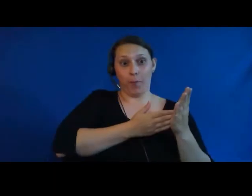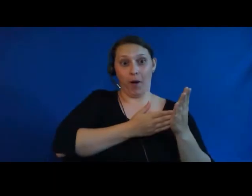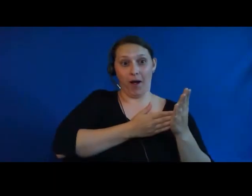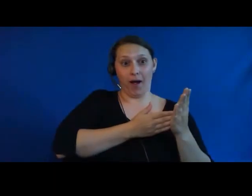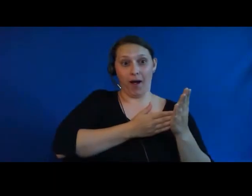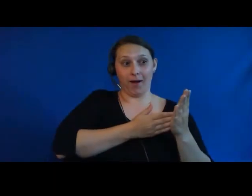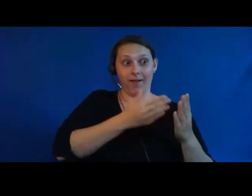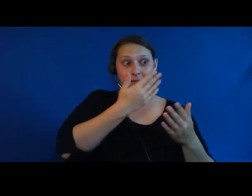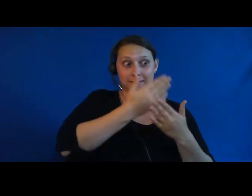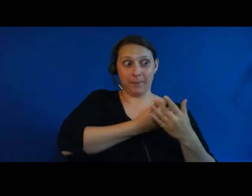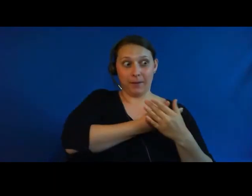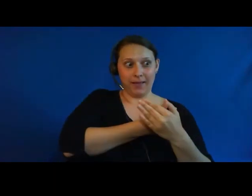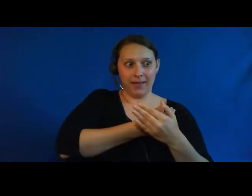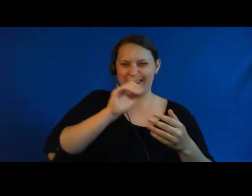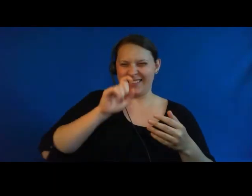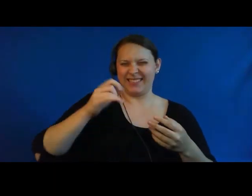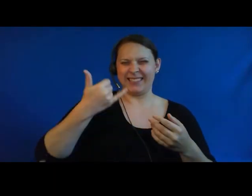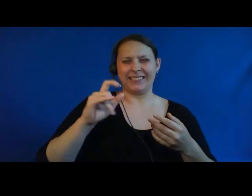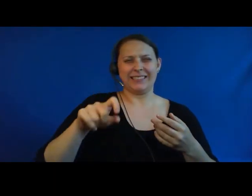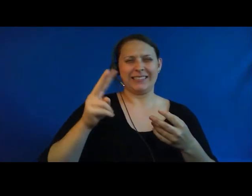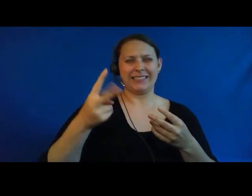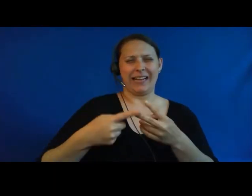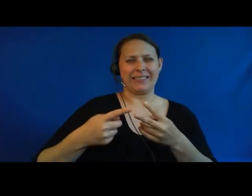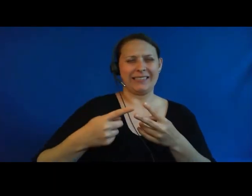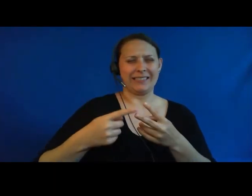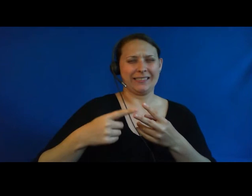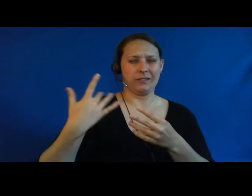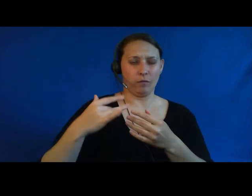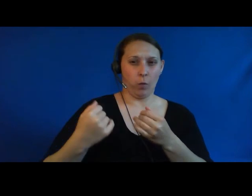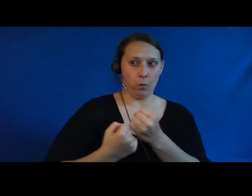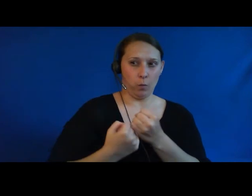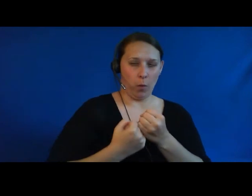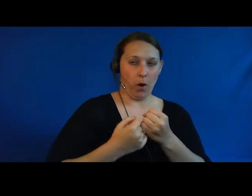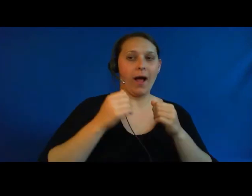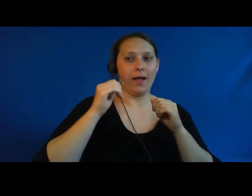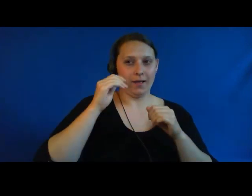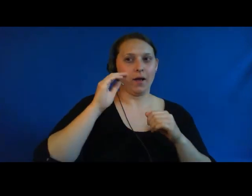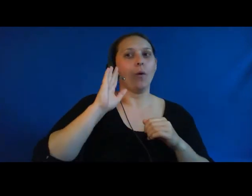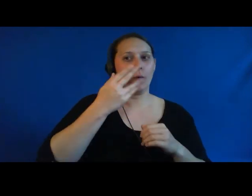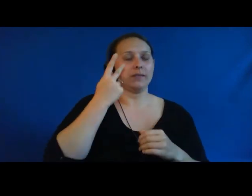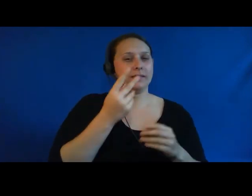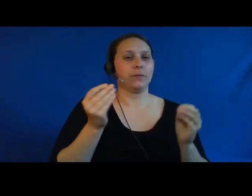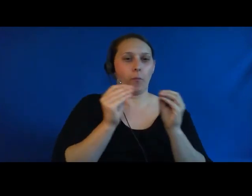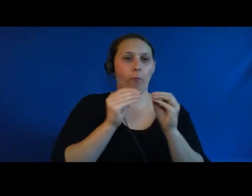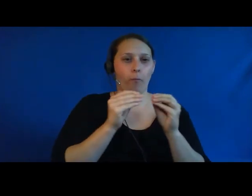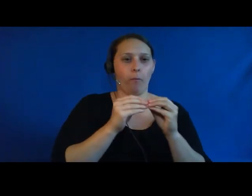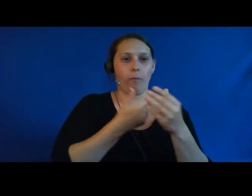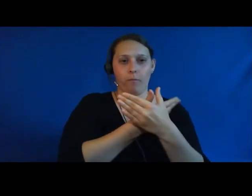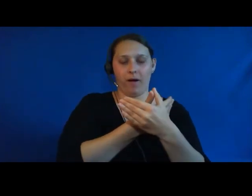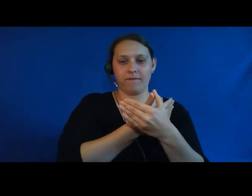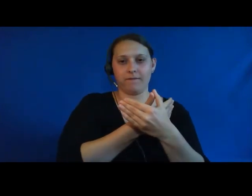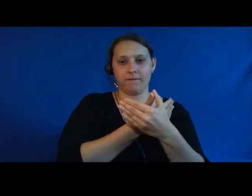bring them together, then we could have a really successful population of rare butterfly on the estate, which would be